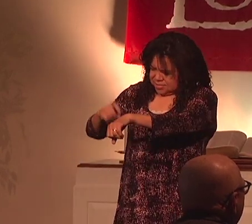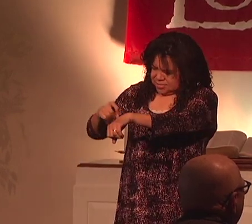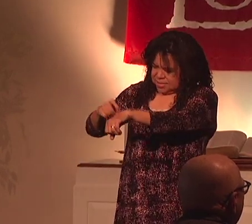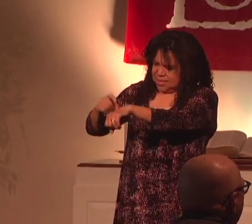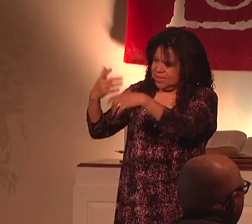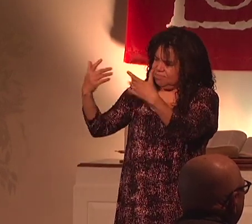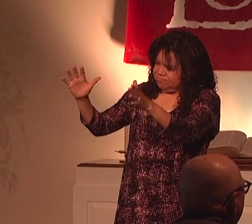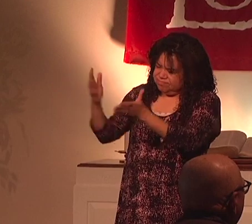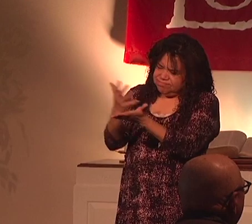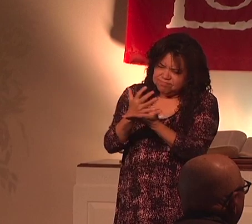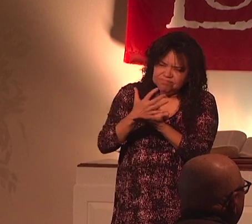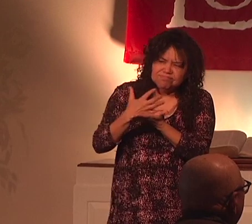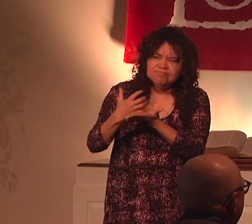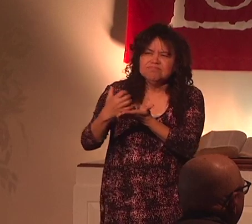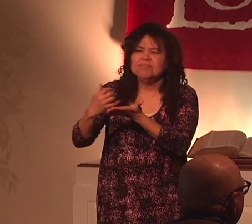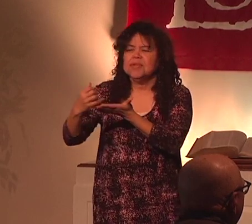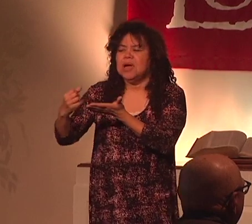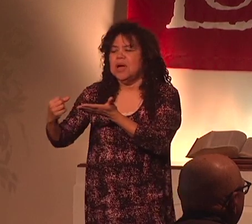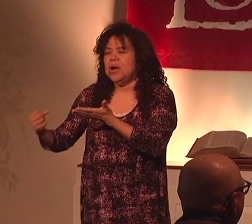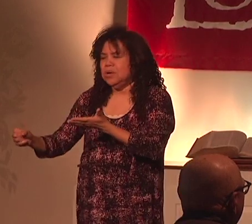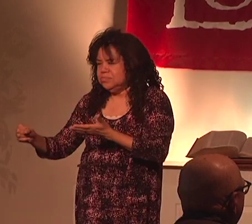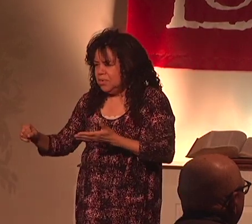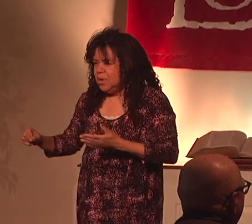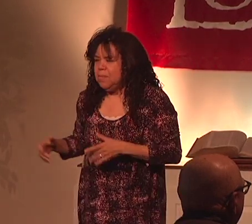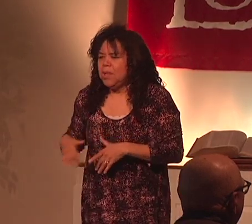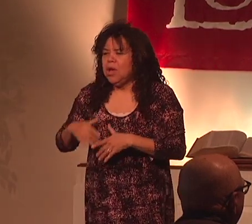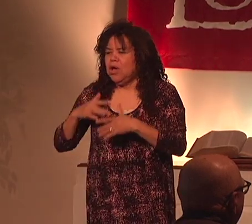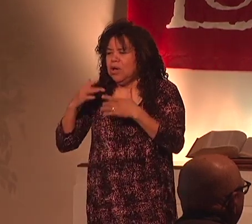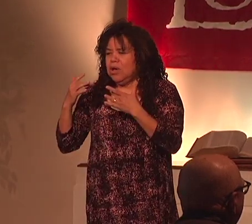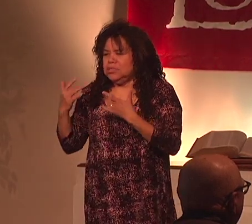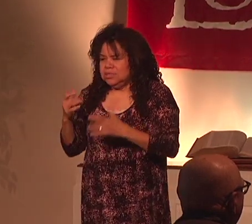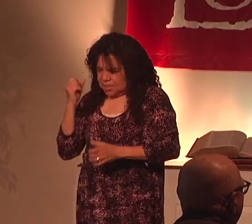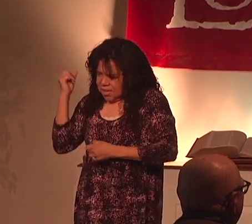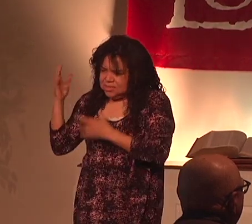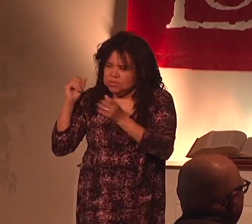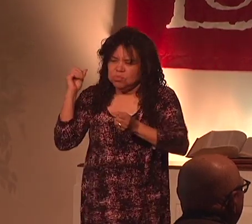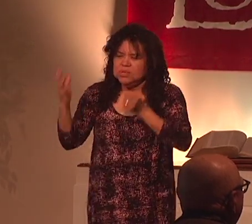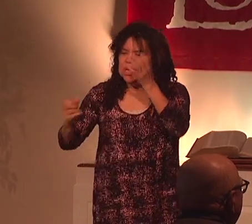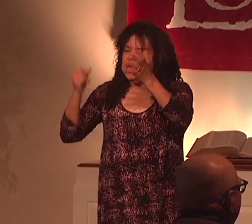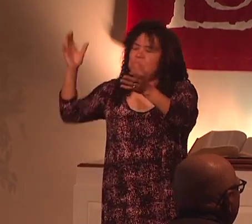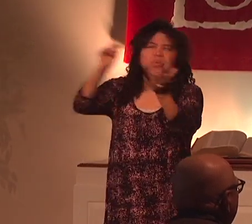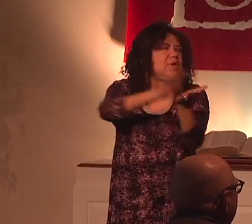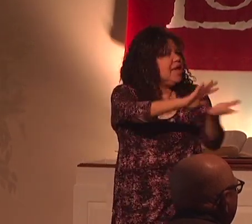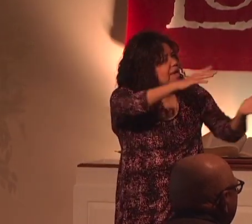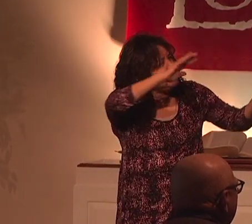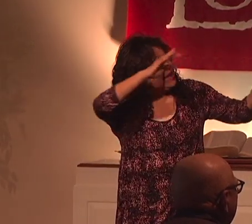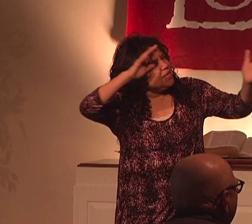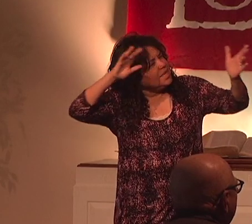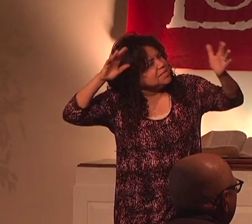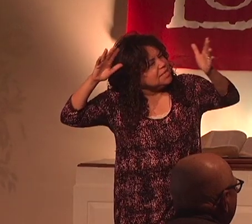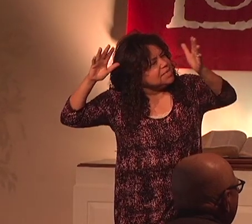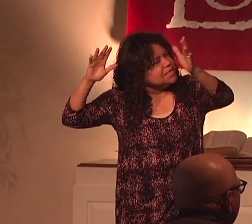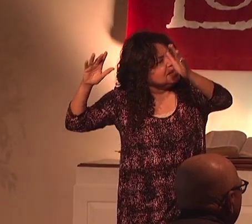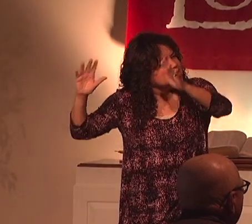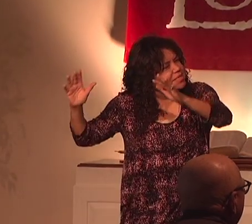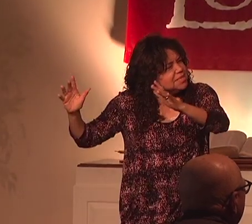Still my soul Sing your praise unending